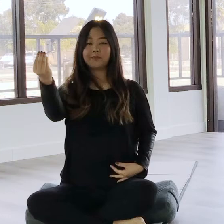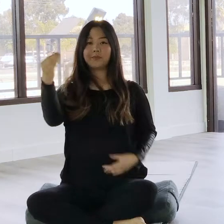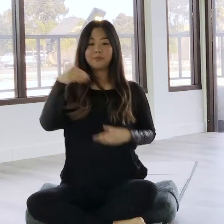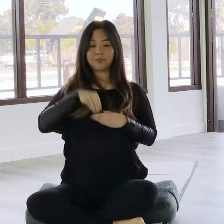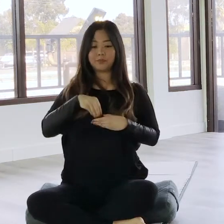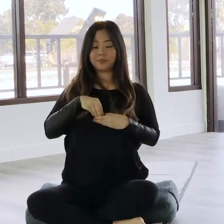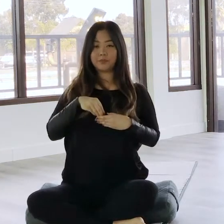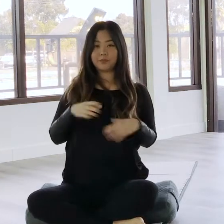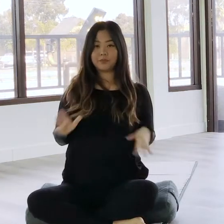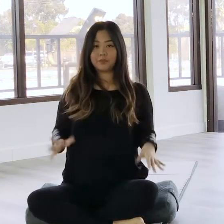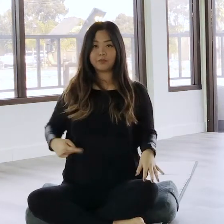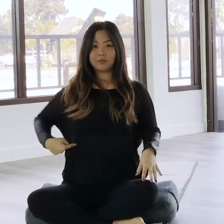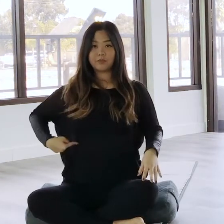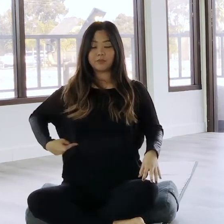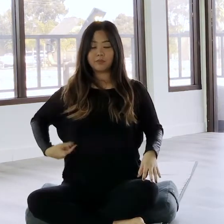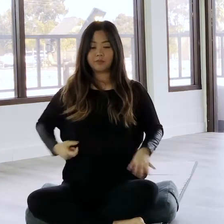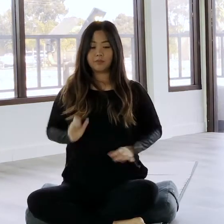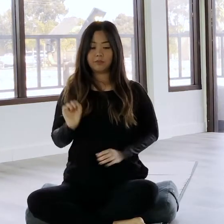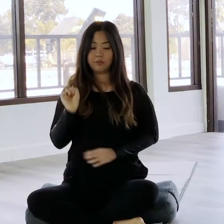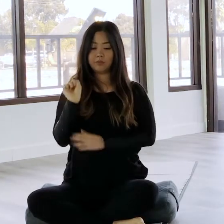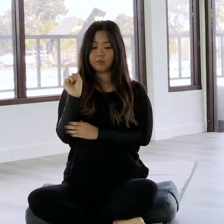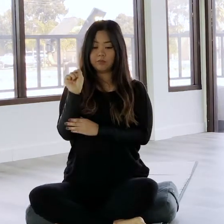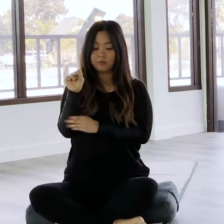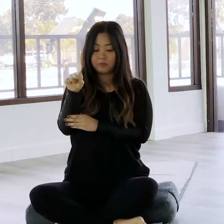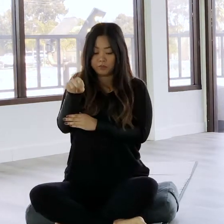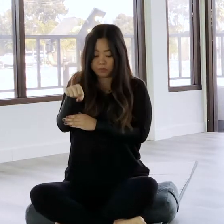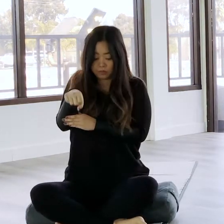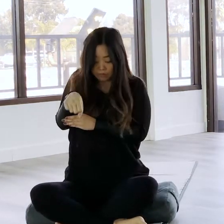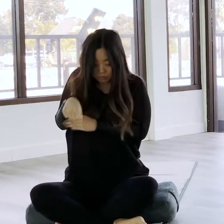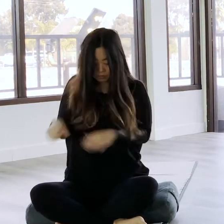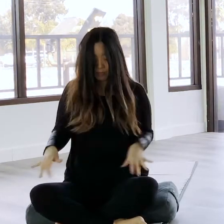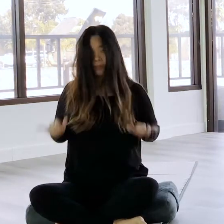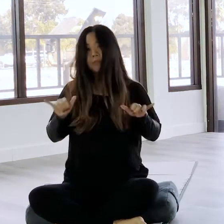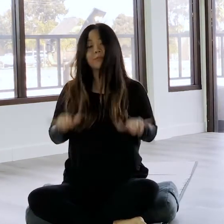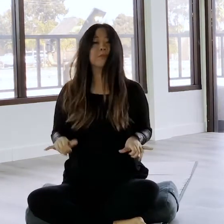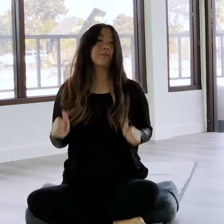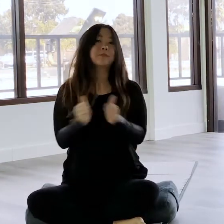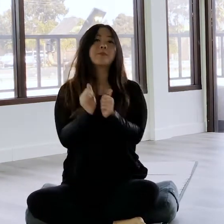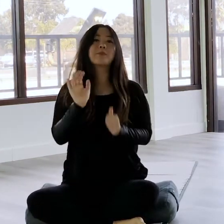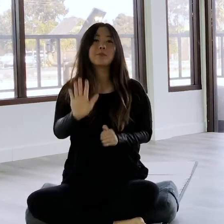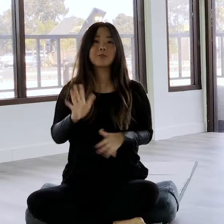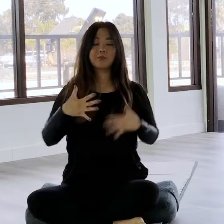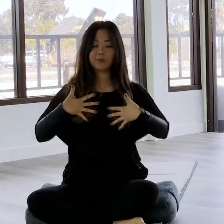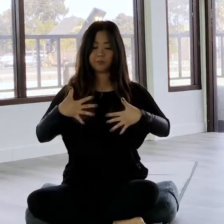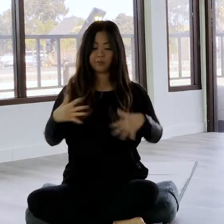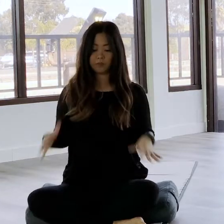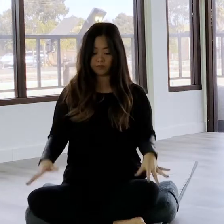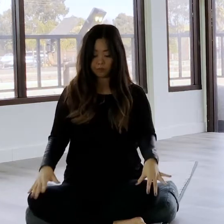In, bringing the navel in, staying with your breath, and back out.